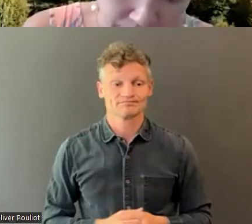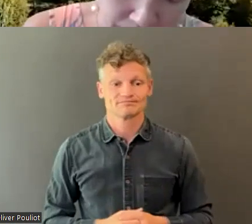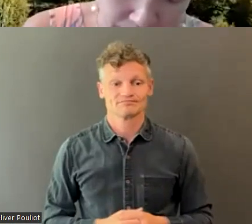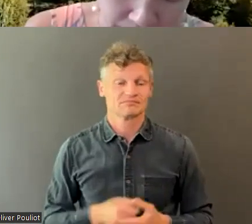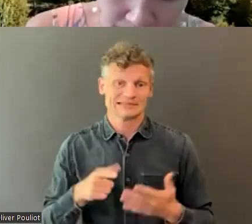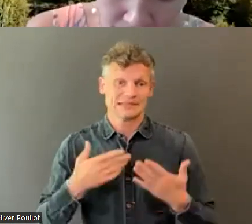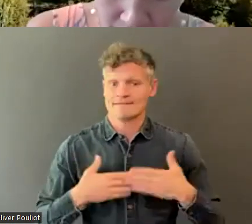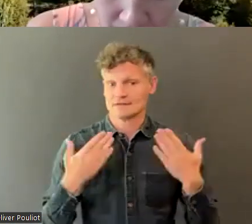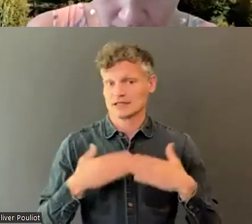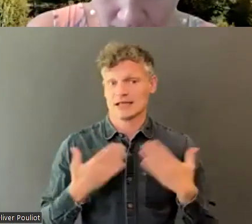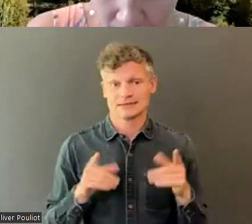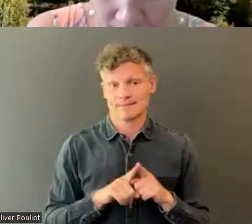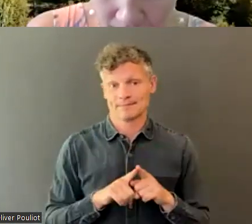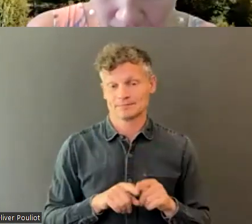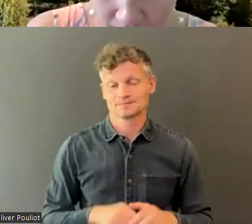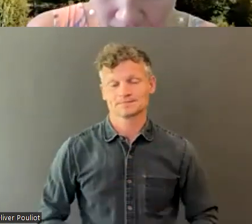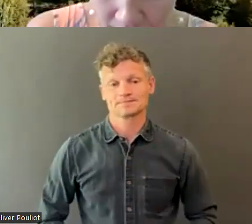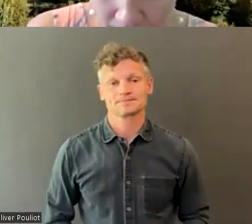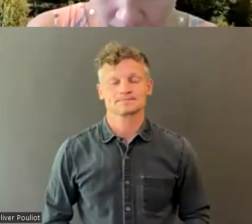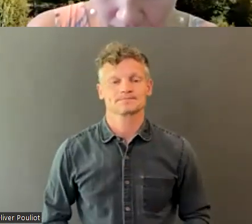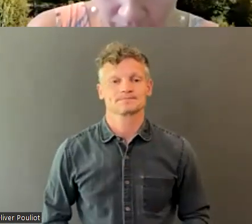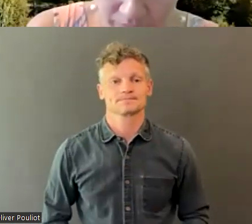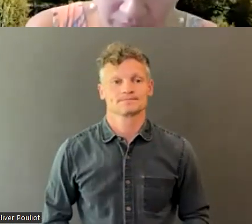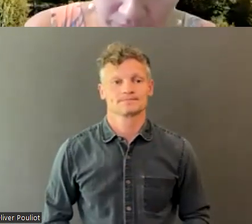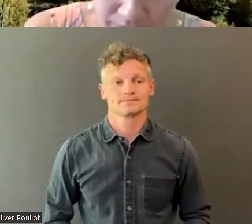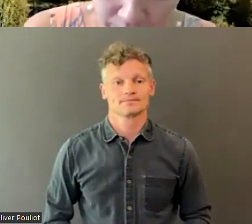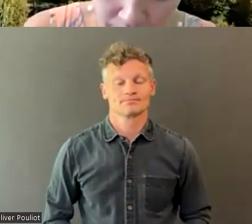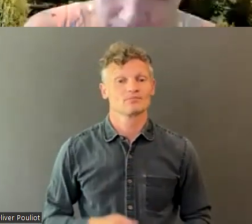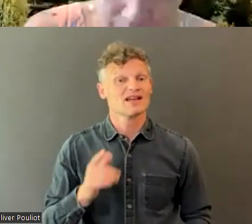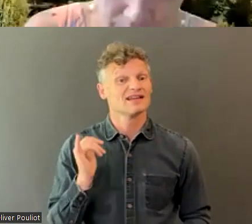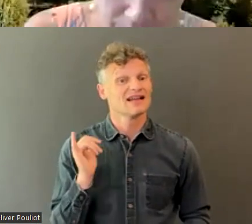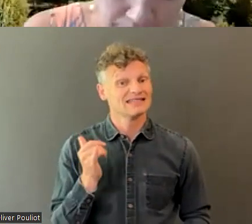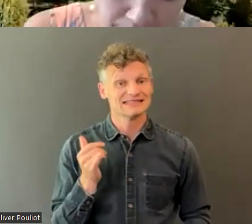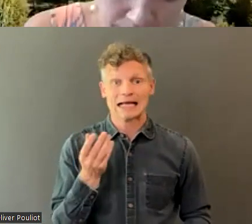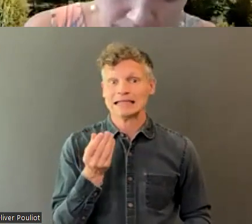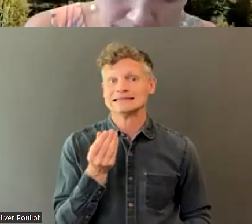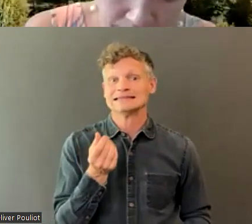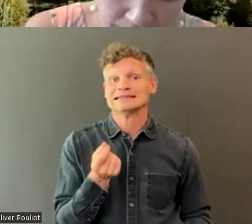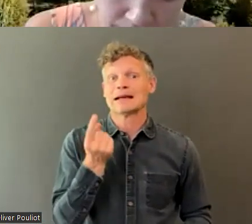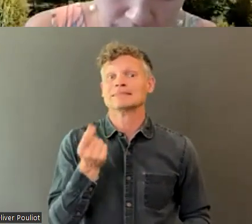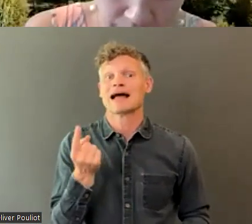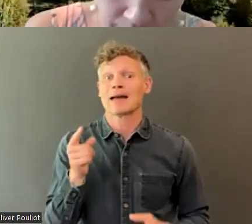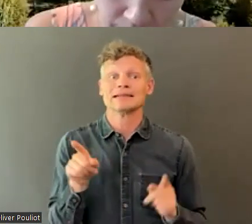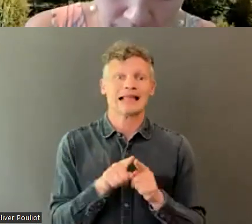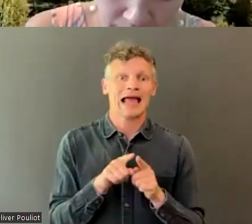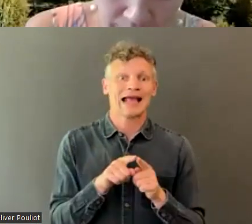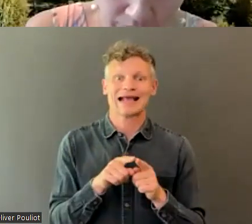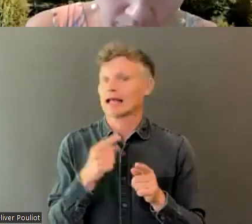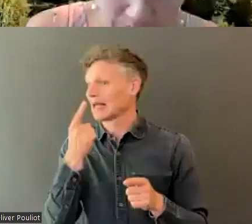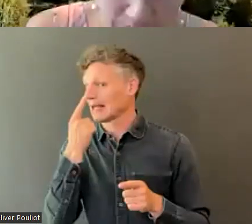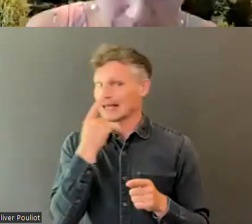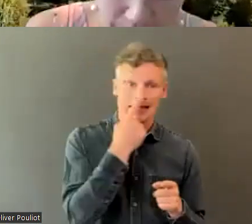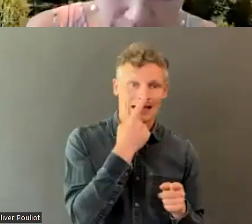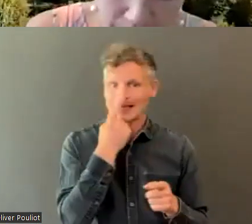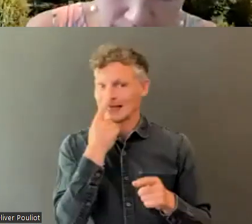day. And yes, sometimes it's carrot and stick both, as all motivations are. Indeed,